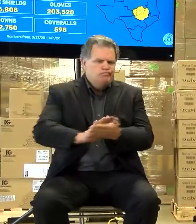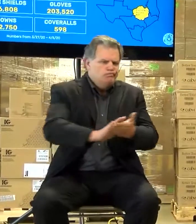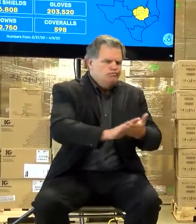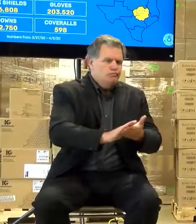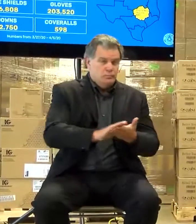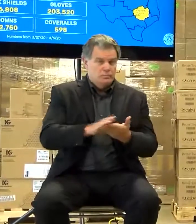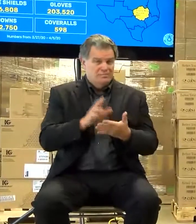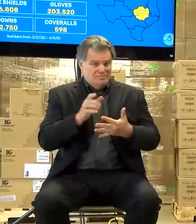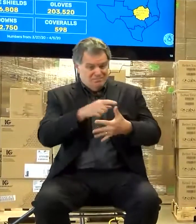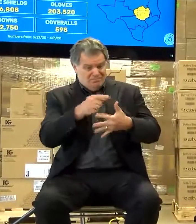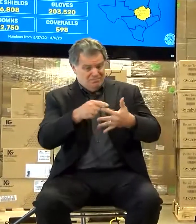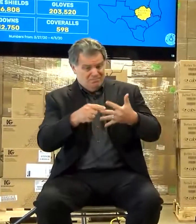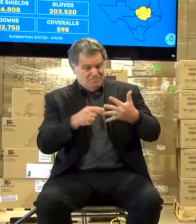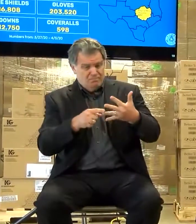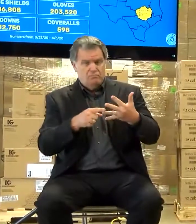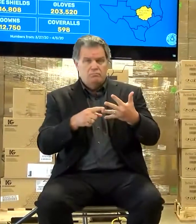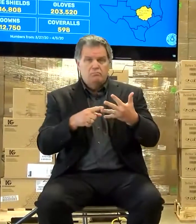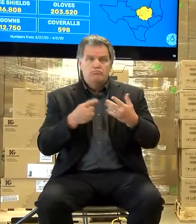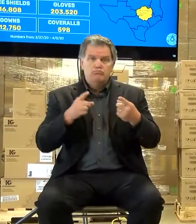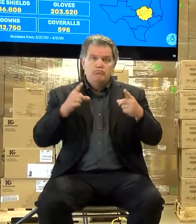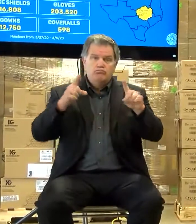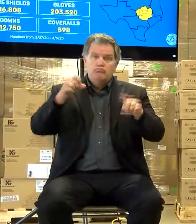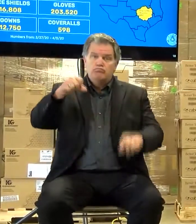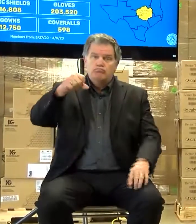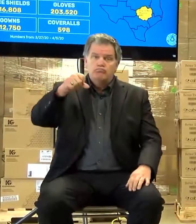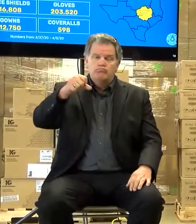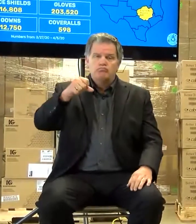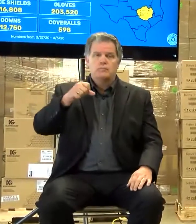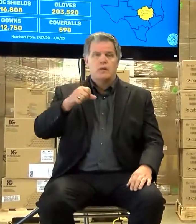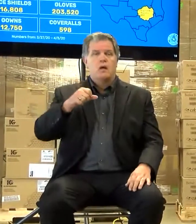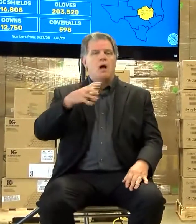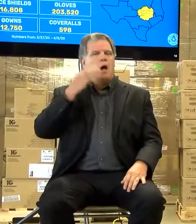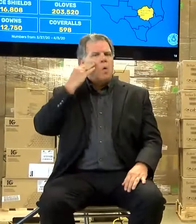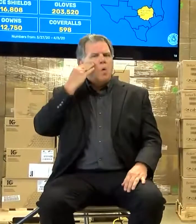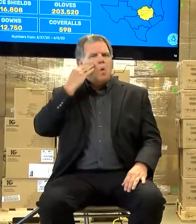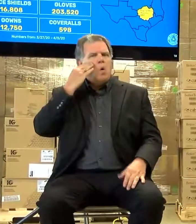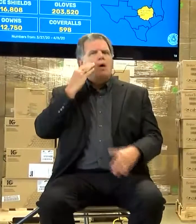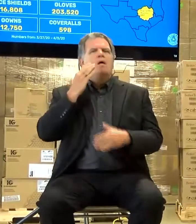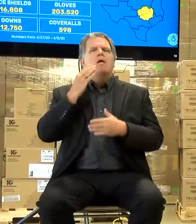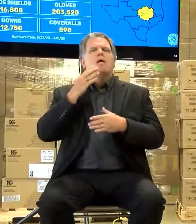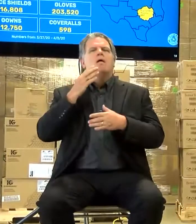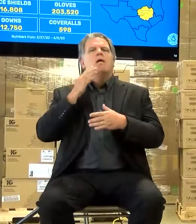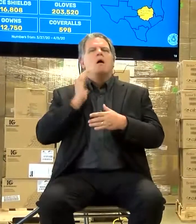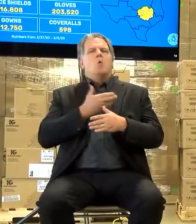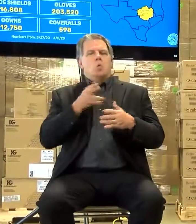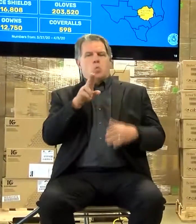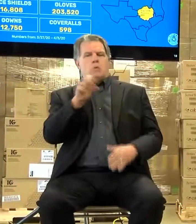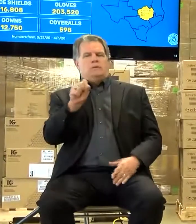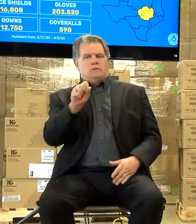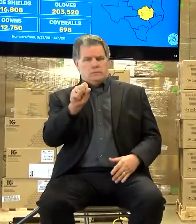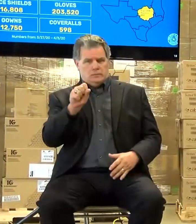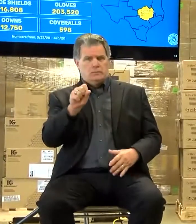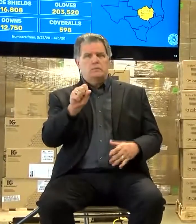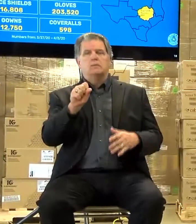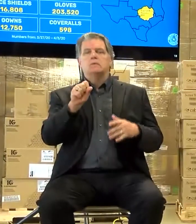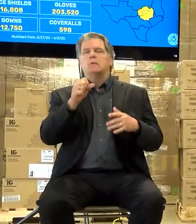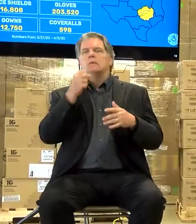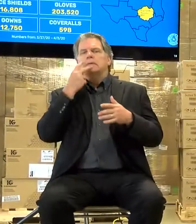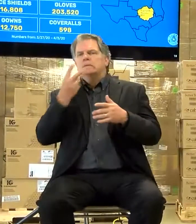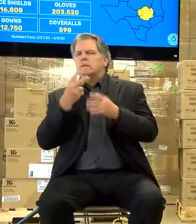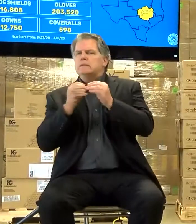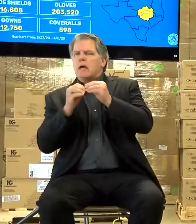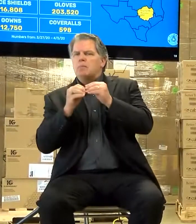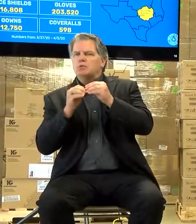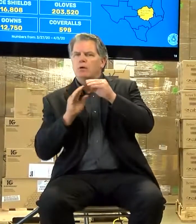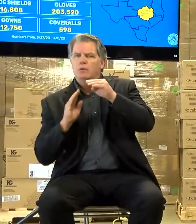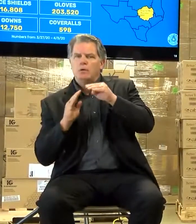working. As the governor said earlier, at a national level, there's some recognition that maybe we are getting